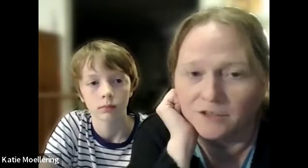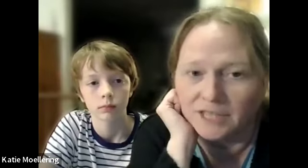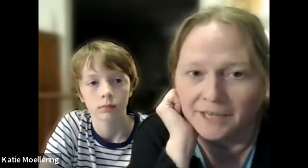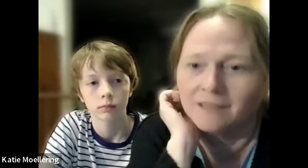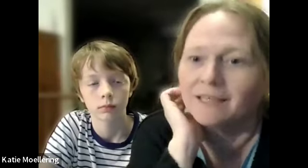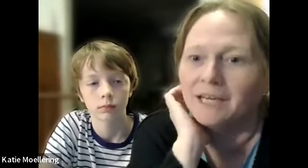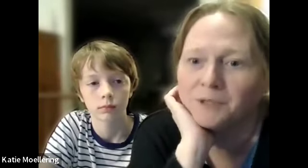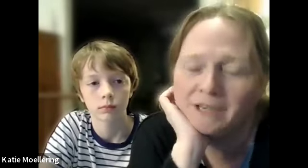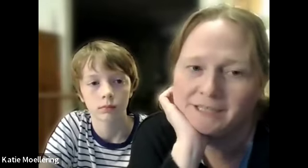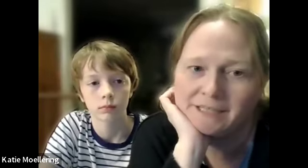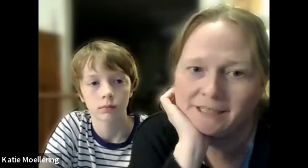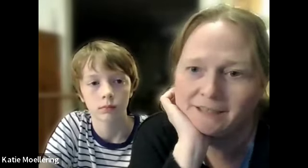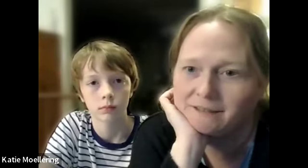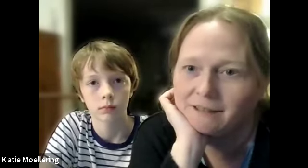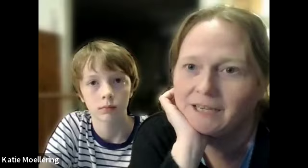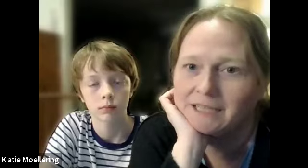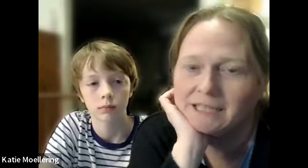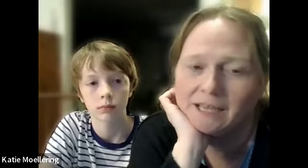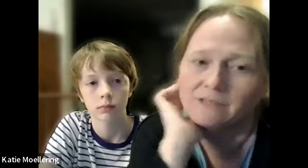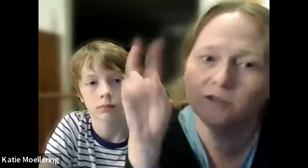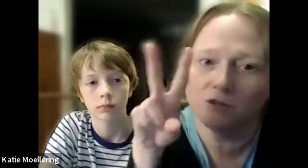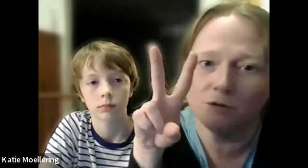Thursday night, and I realized that ASC